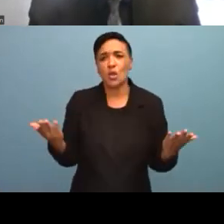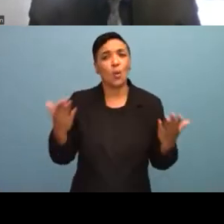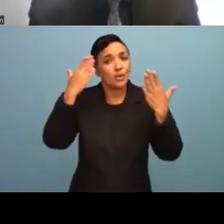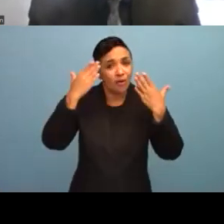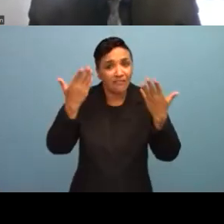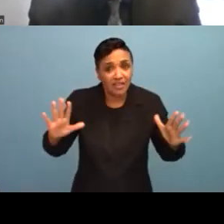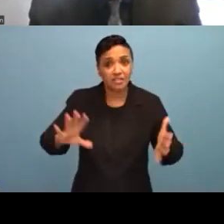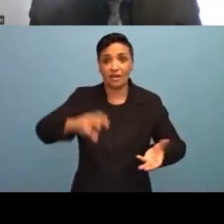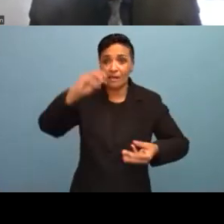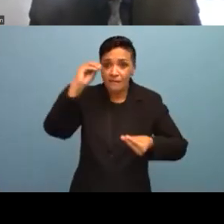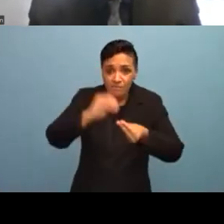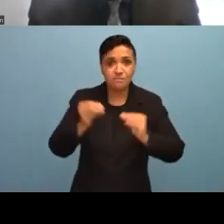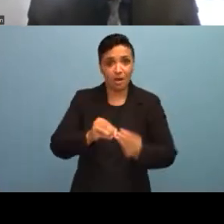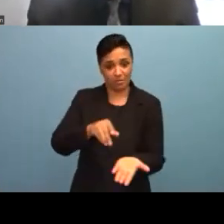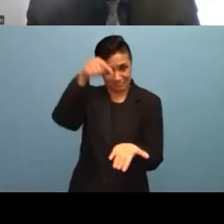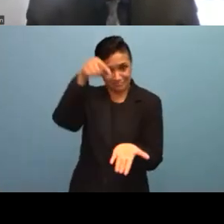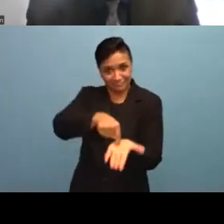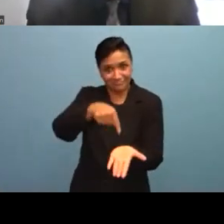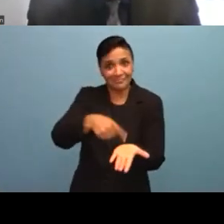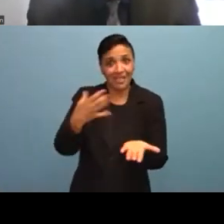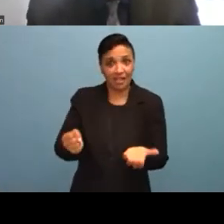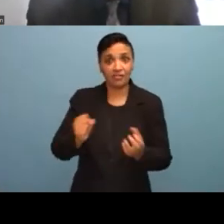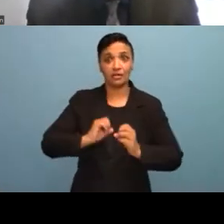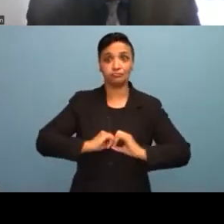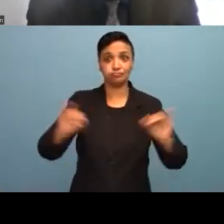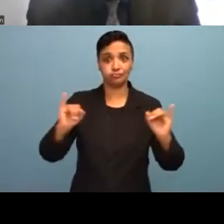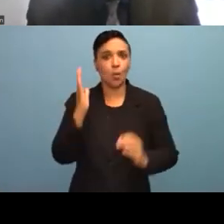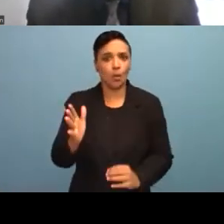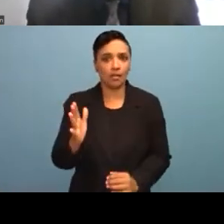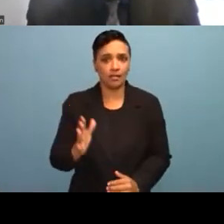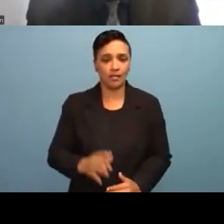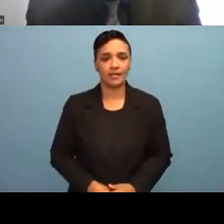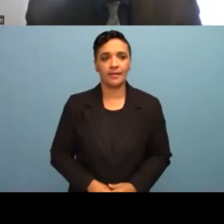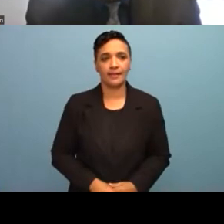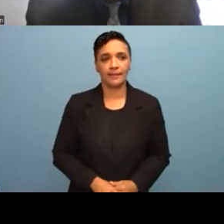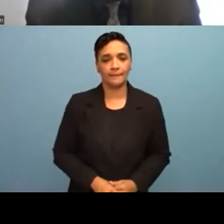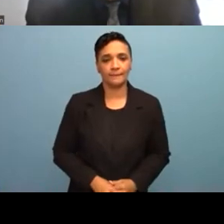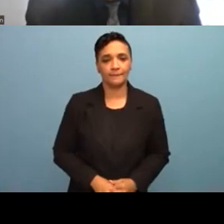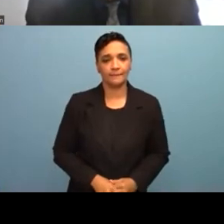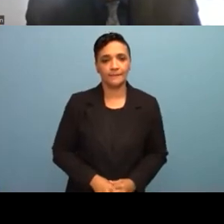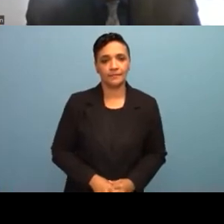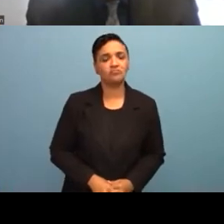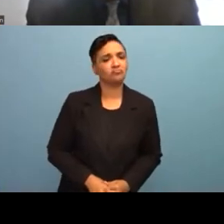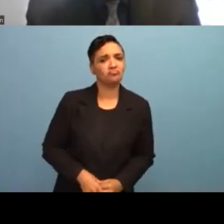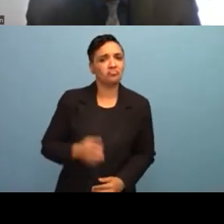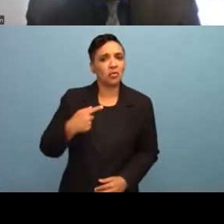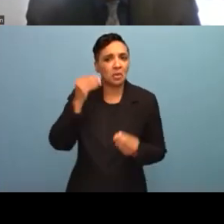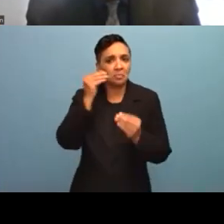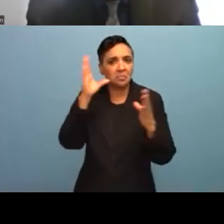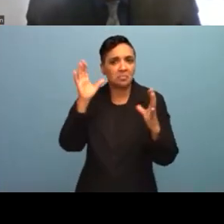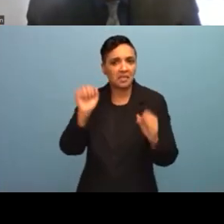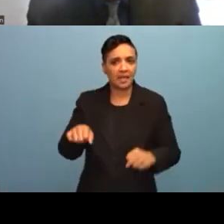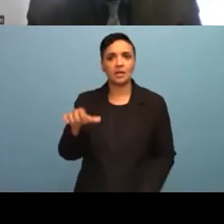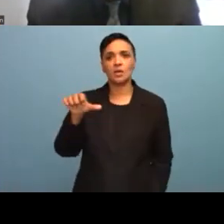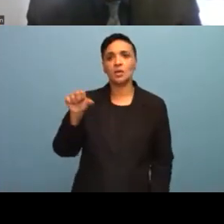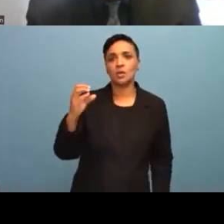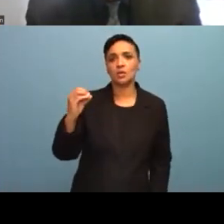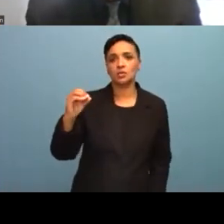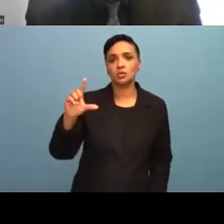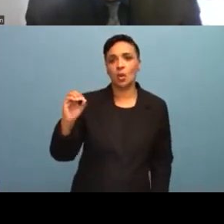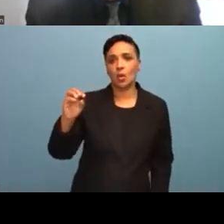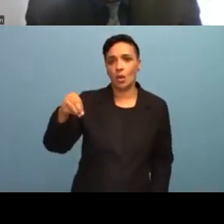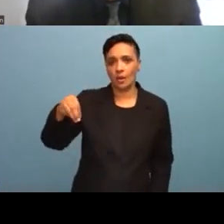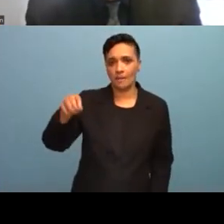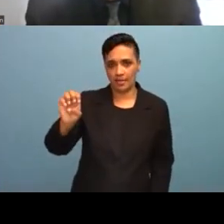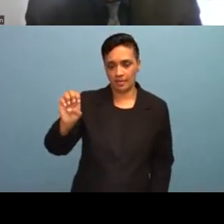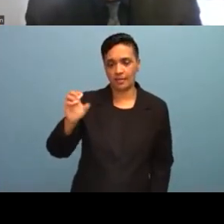going to continue to get worse. Got it. So this sort of can sort of sharpen our minds. Salome, obvious about